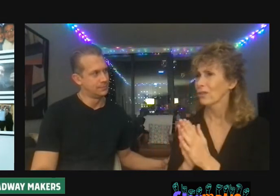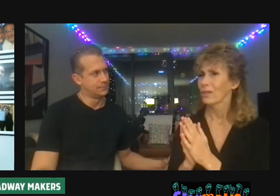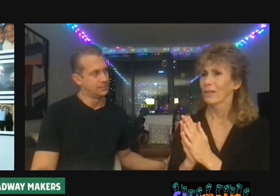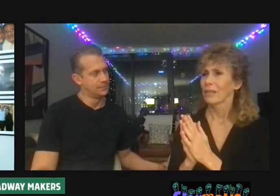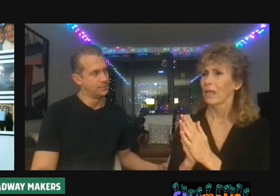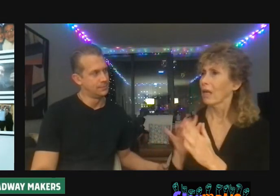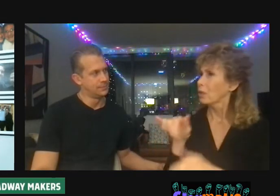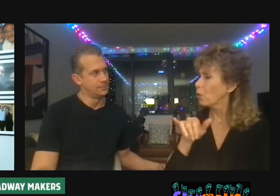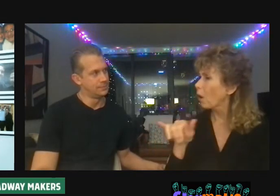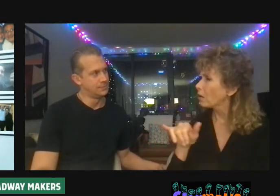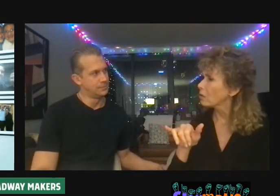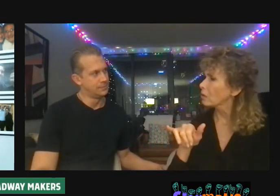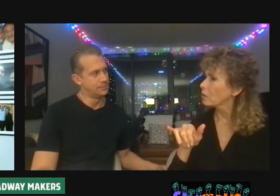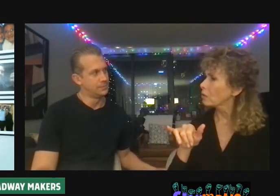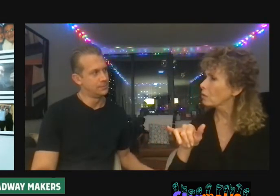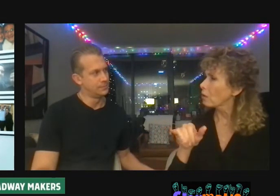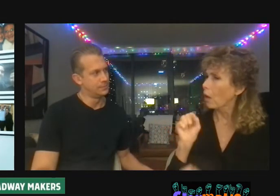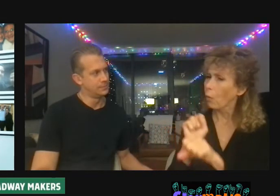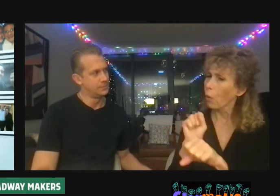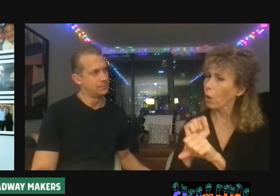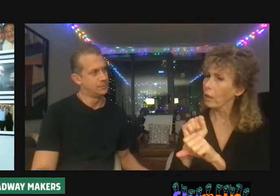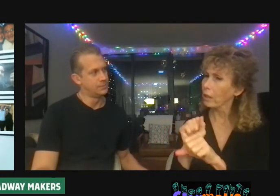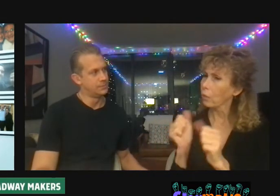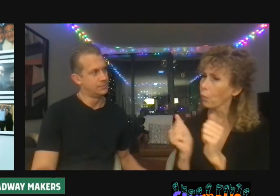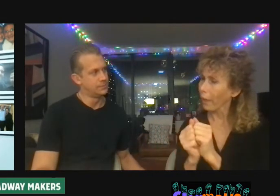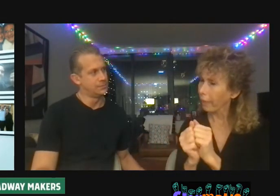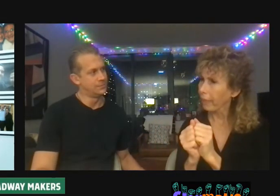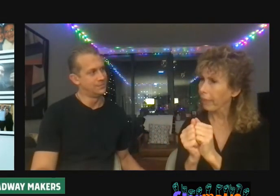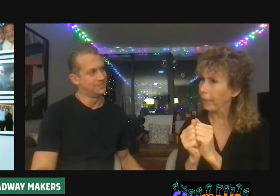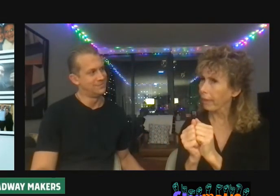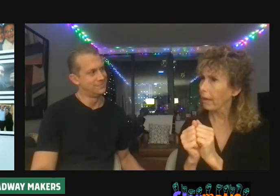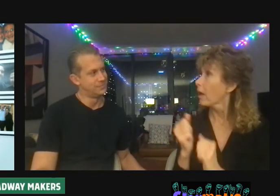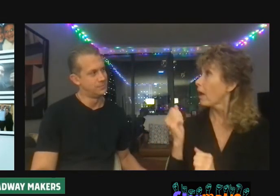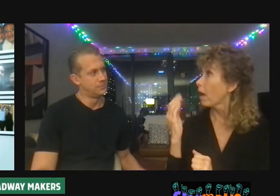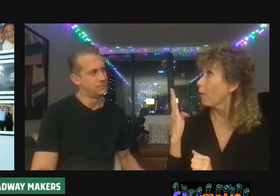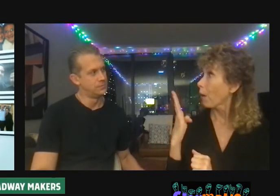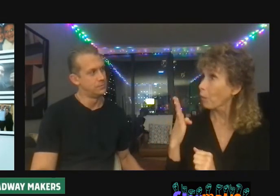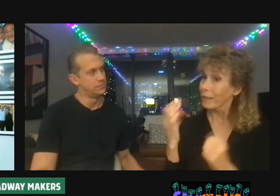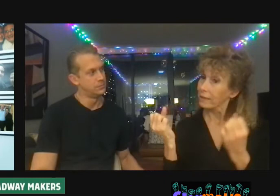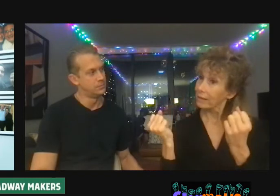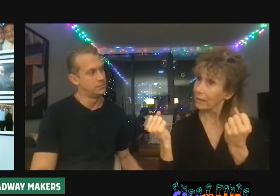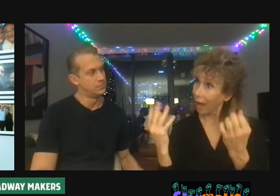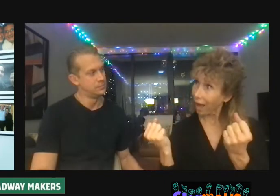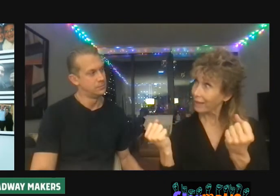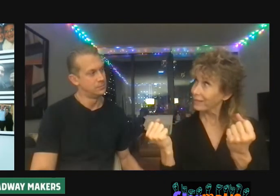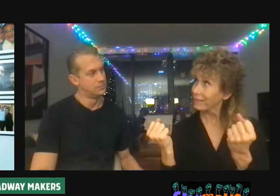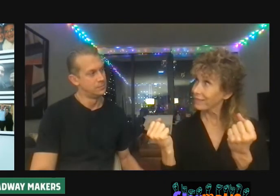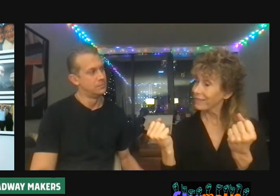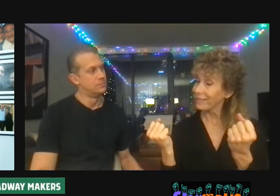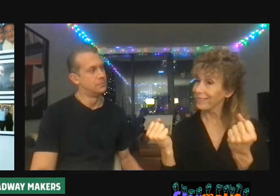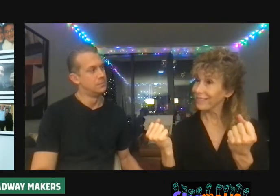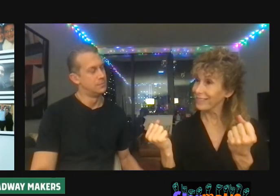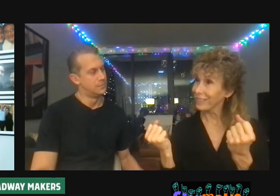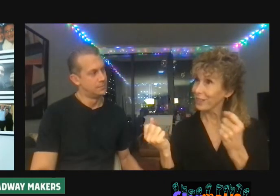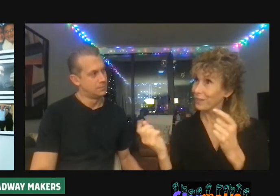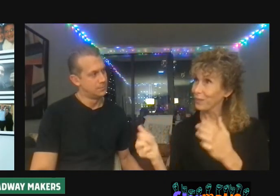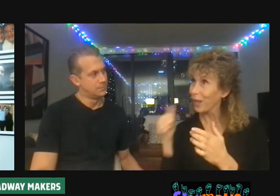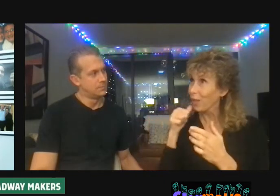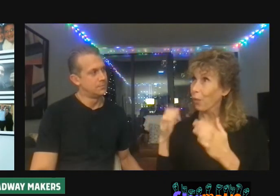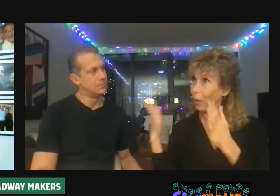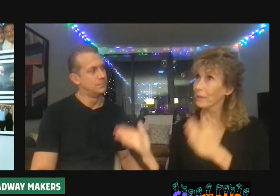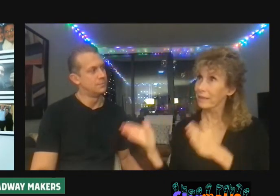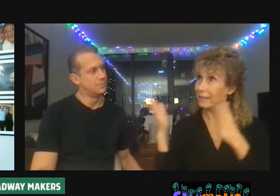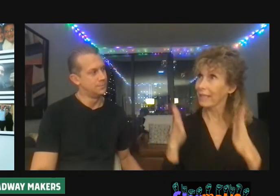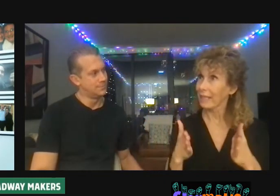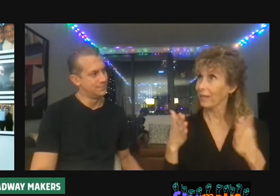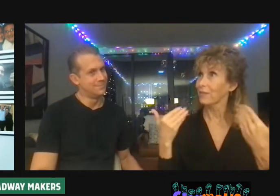are working with Broadway Signs, the lovely lady sitting next to you, Joanne, who